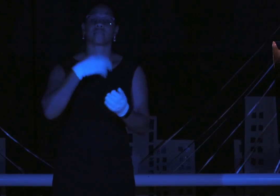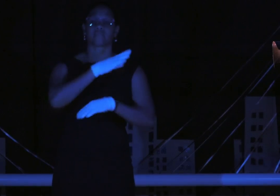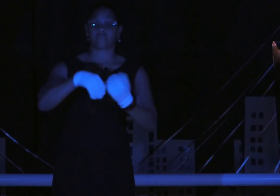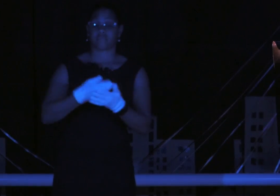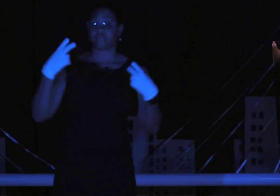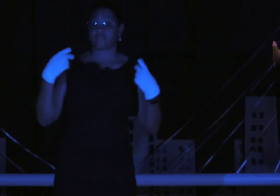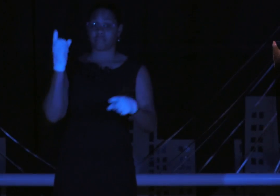say,